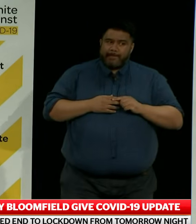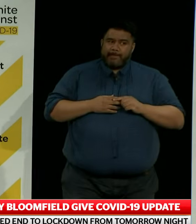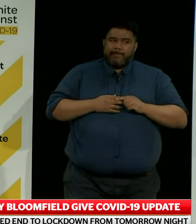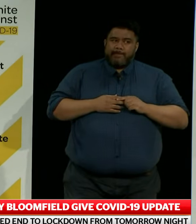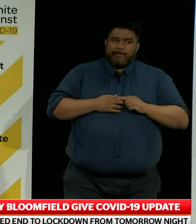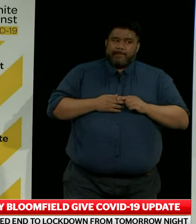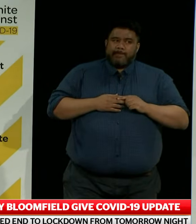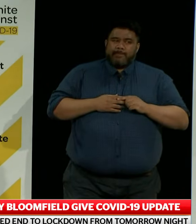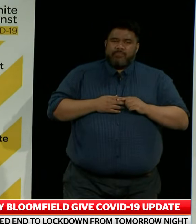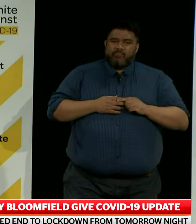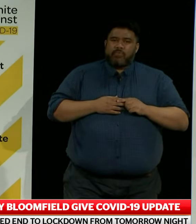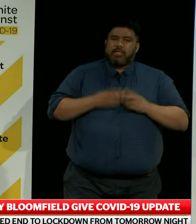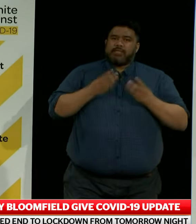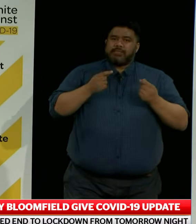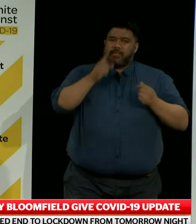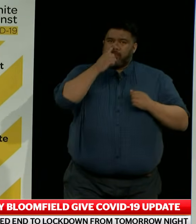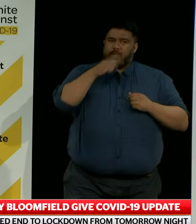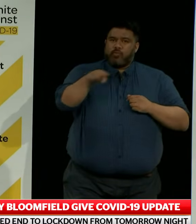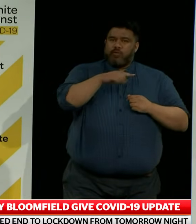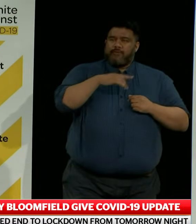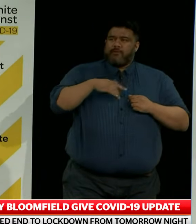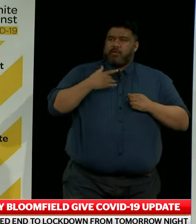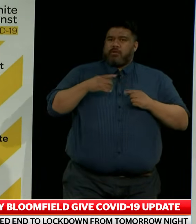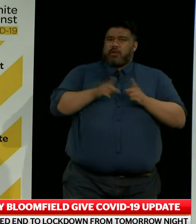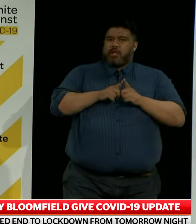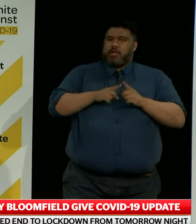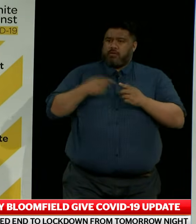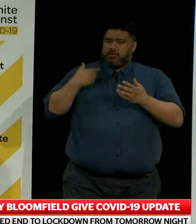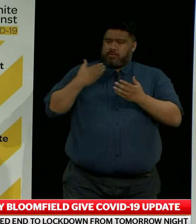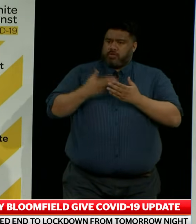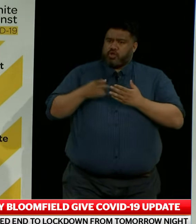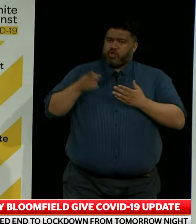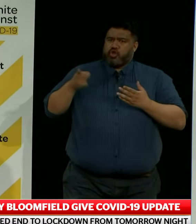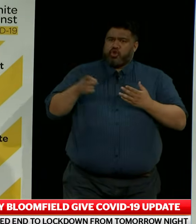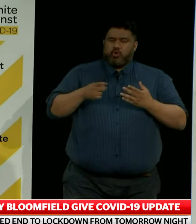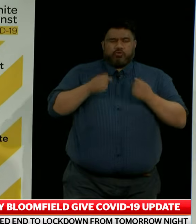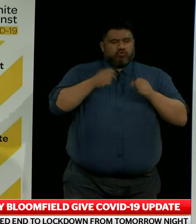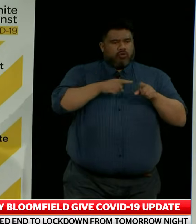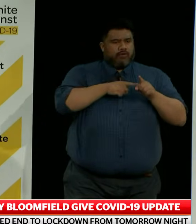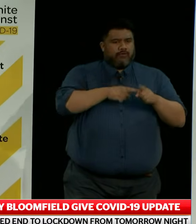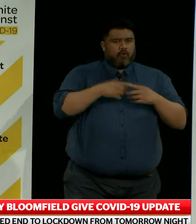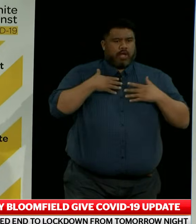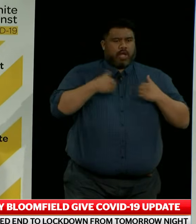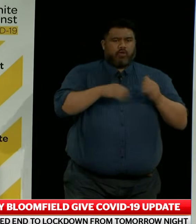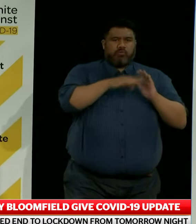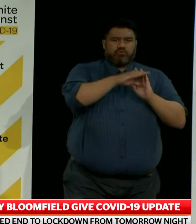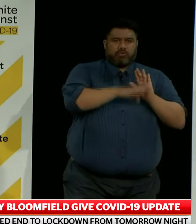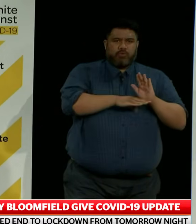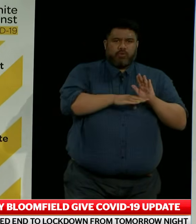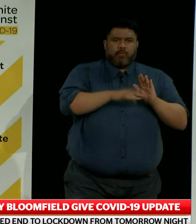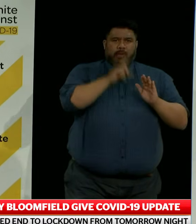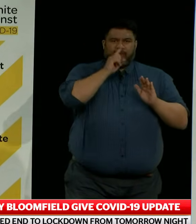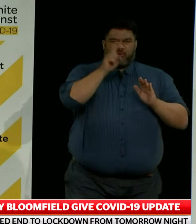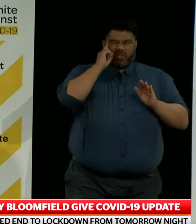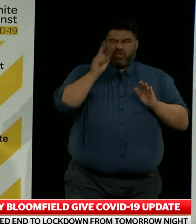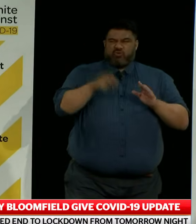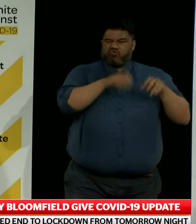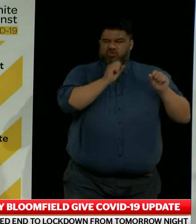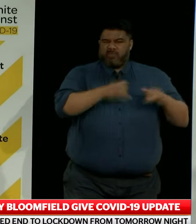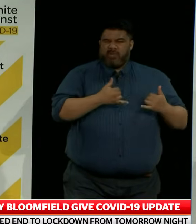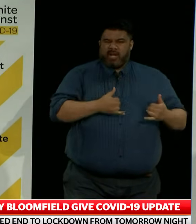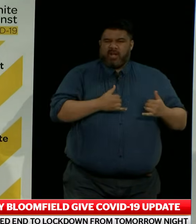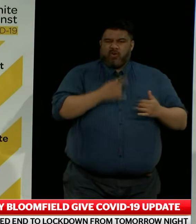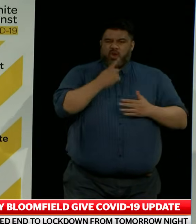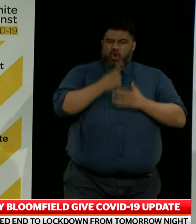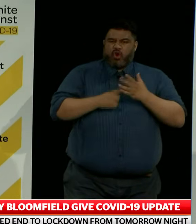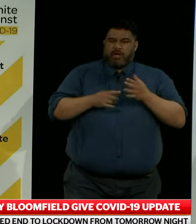it's an abandonment of the public health principles that you're so well known for. Well, I would reject that, because that seems to imply that we